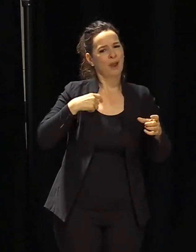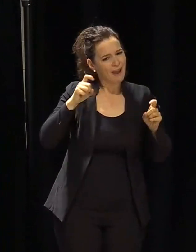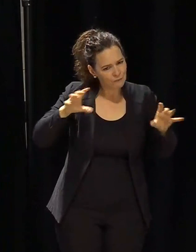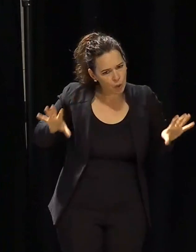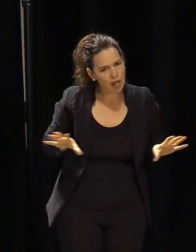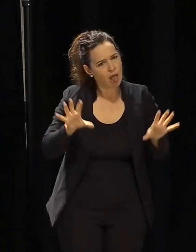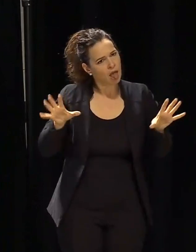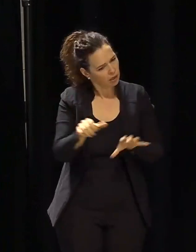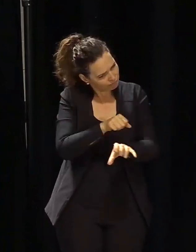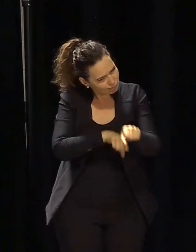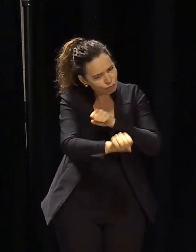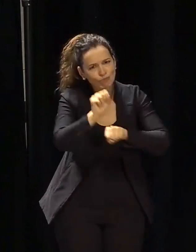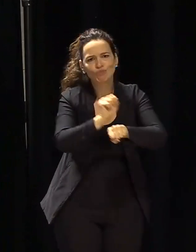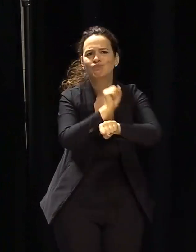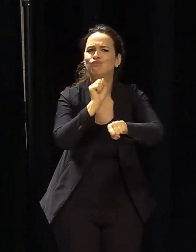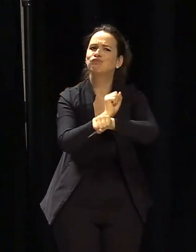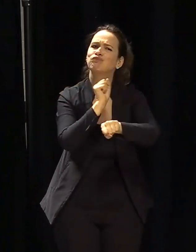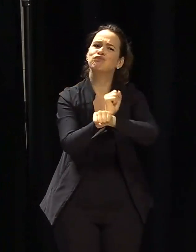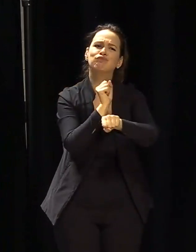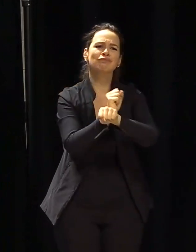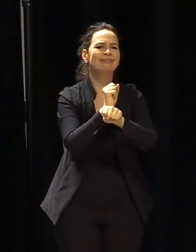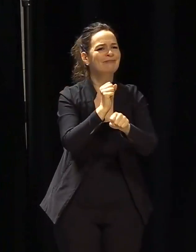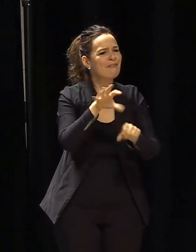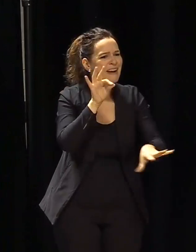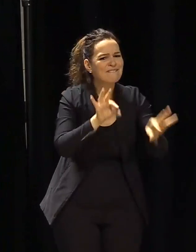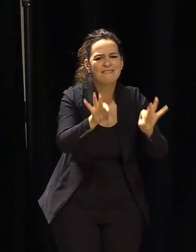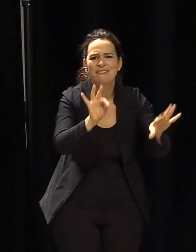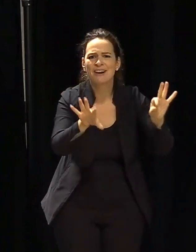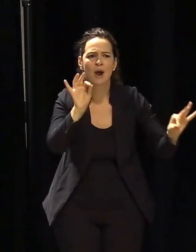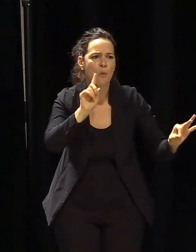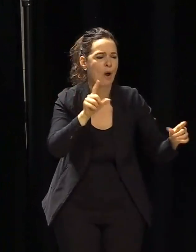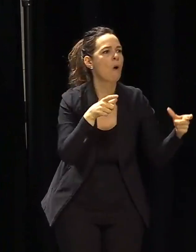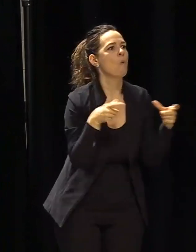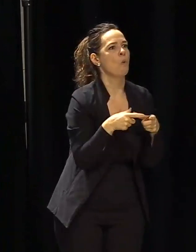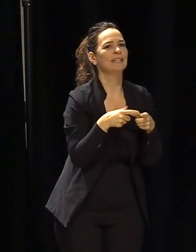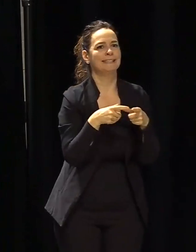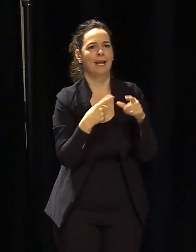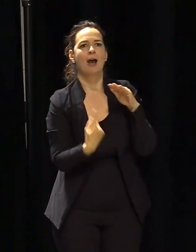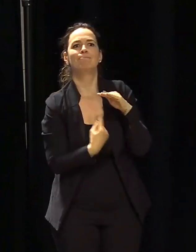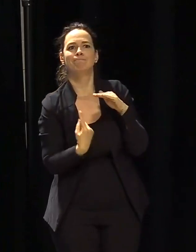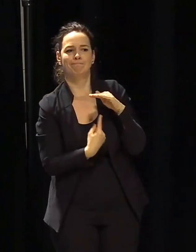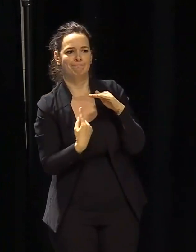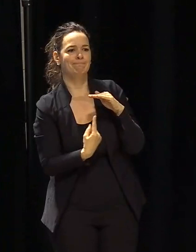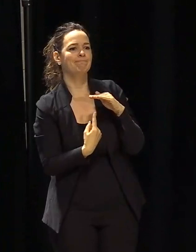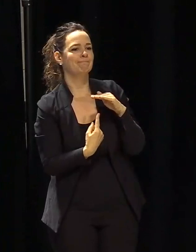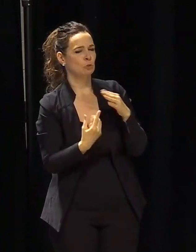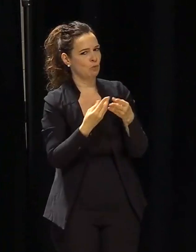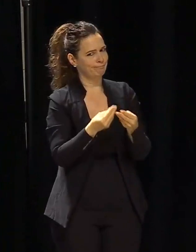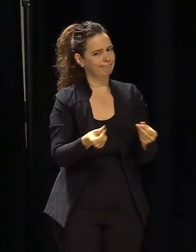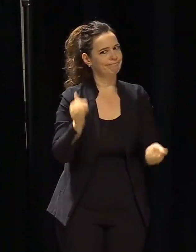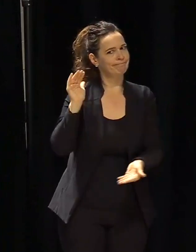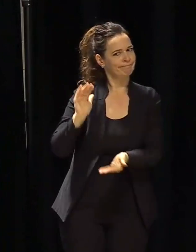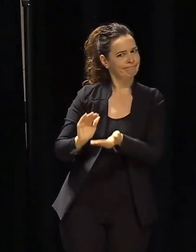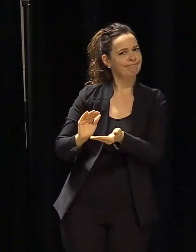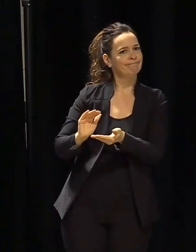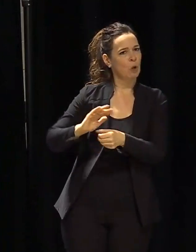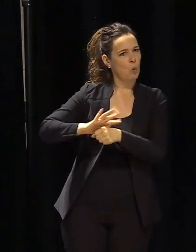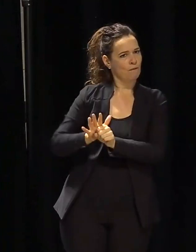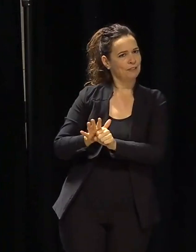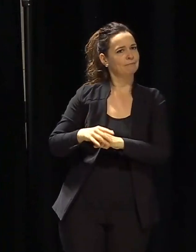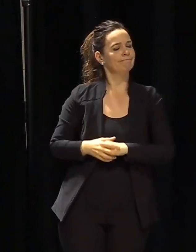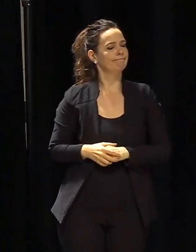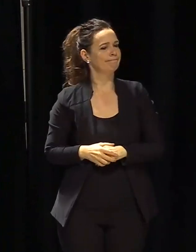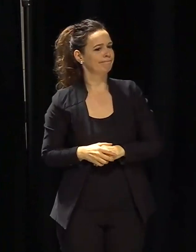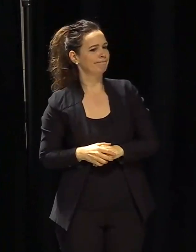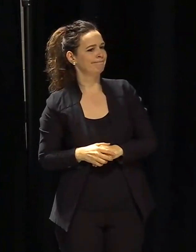to isolate the case, box in the contacts, and really limit that exposure. And so testing, we've done